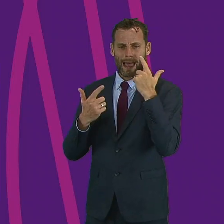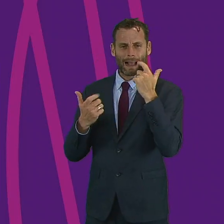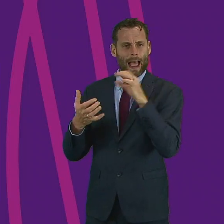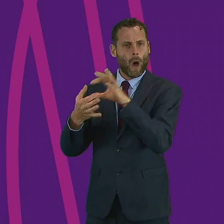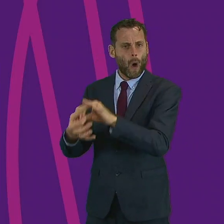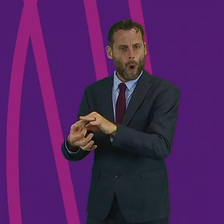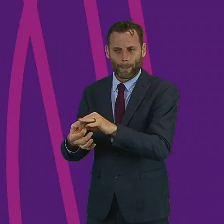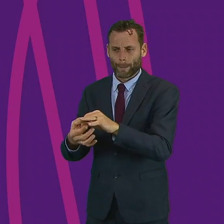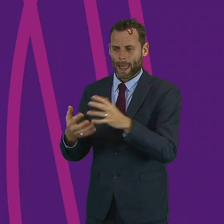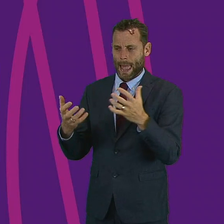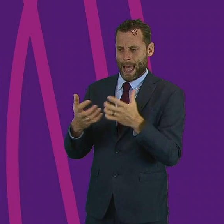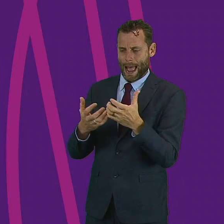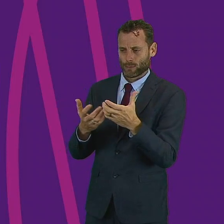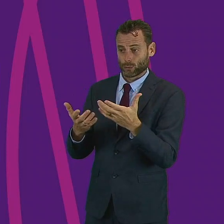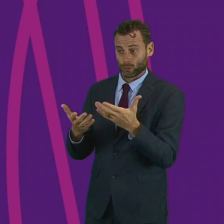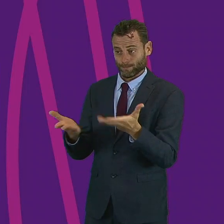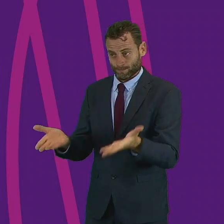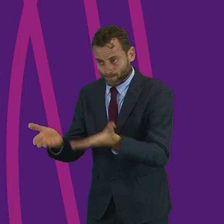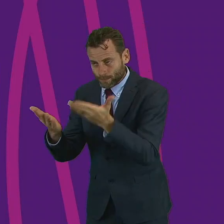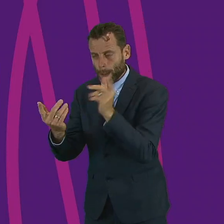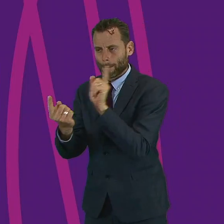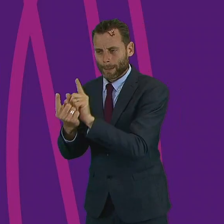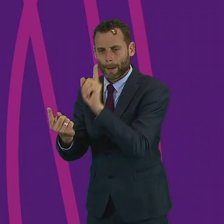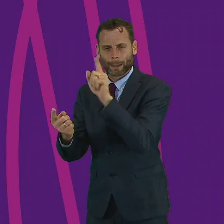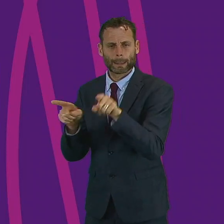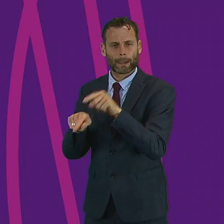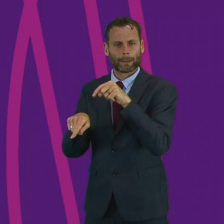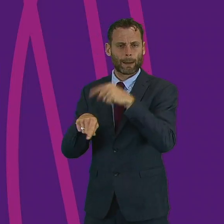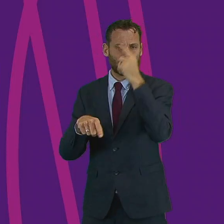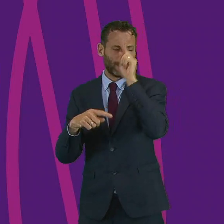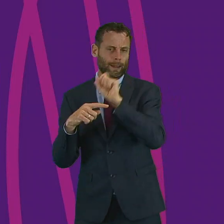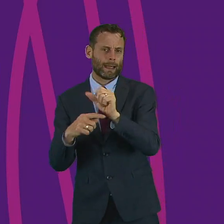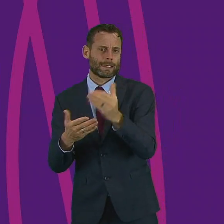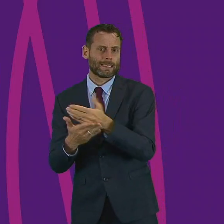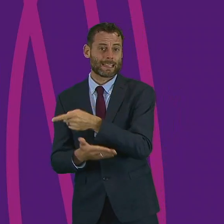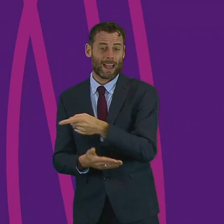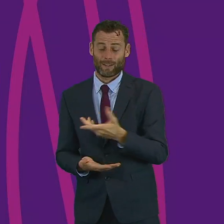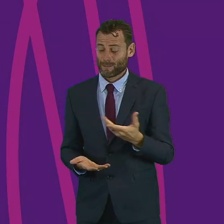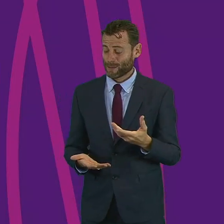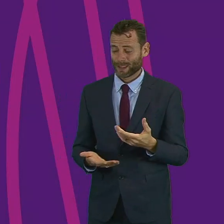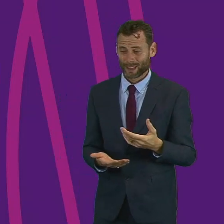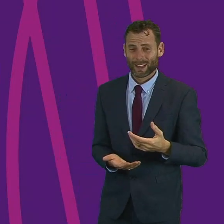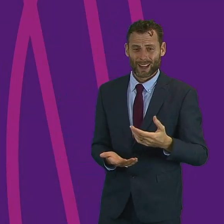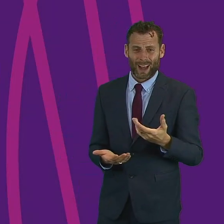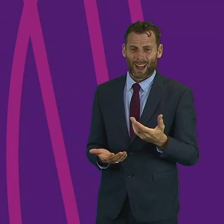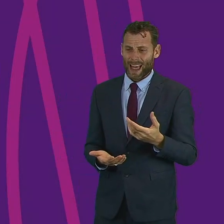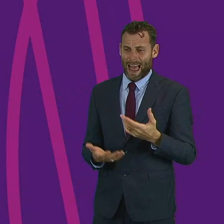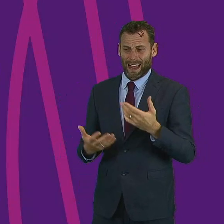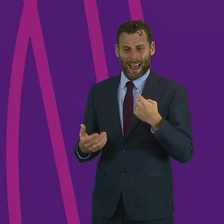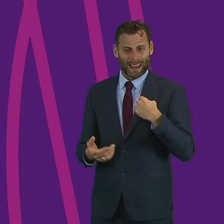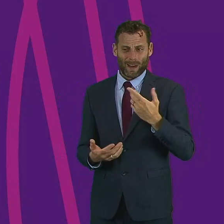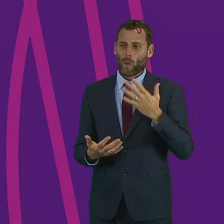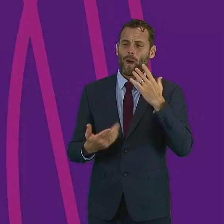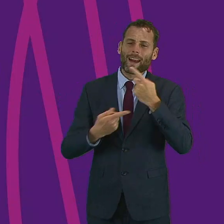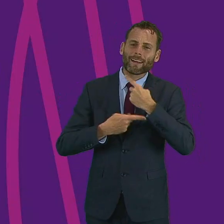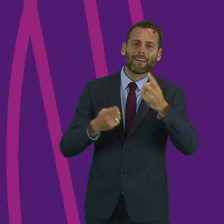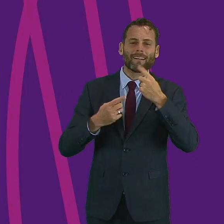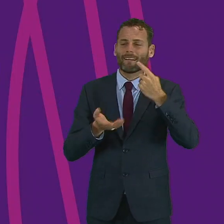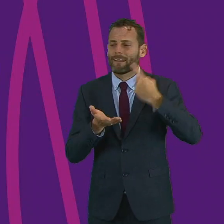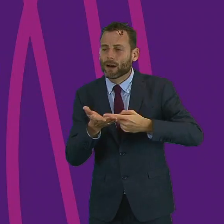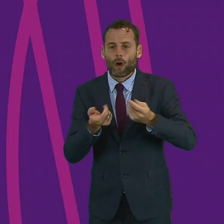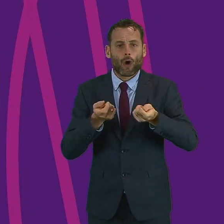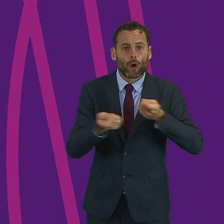not able to interact with loved ones in a normal way. But these restrictions are ultimately in place to try to help